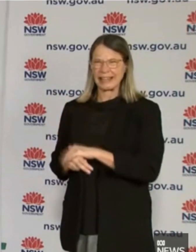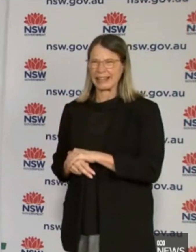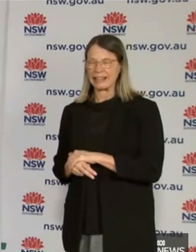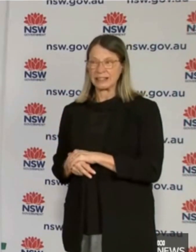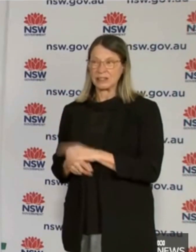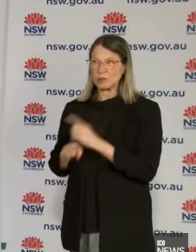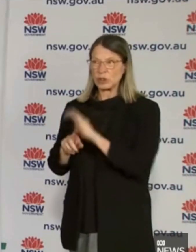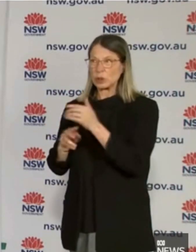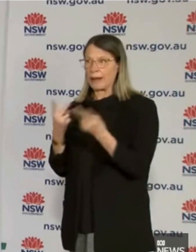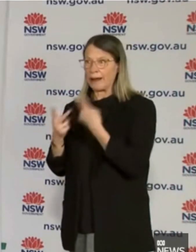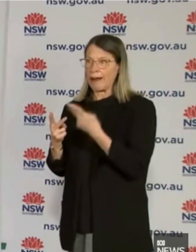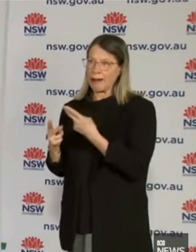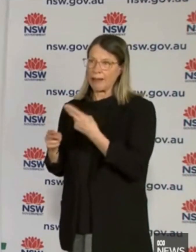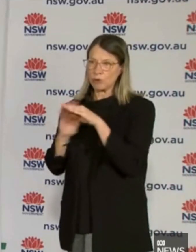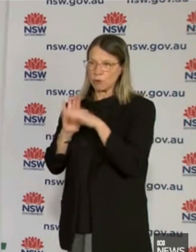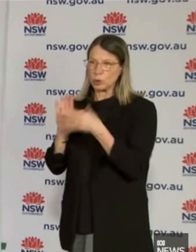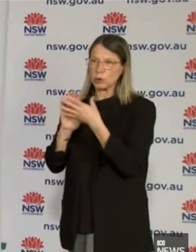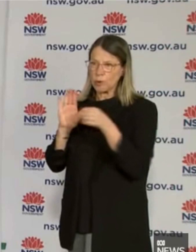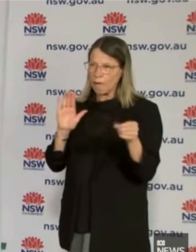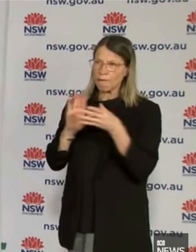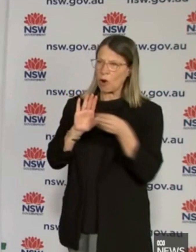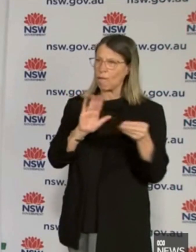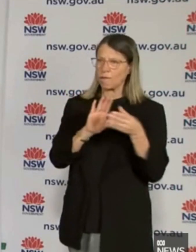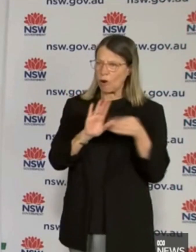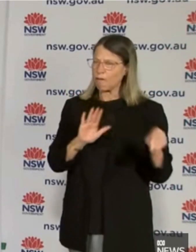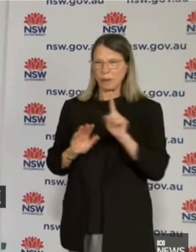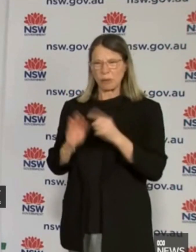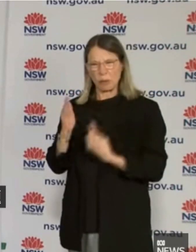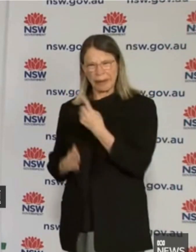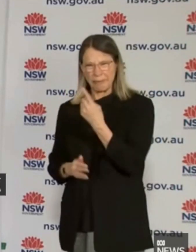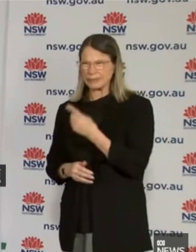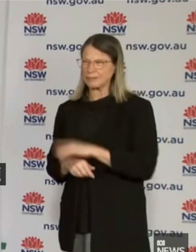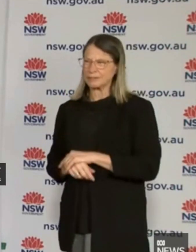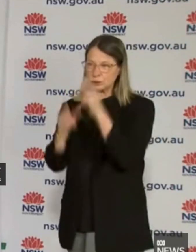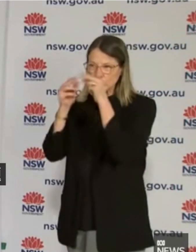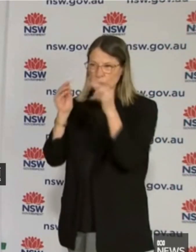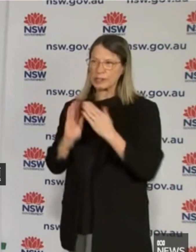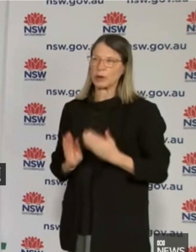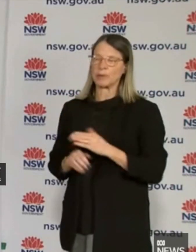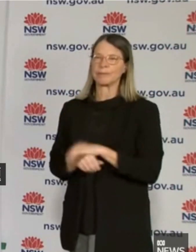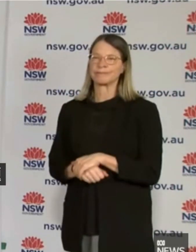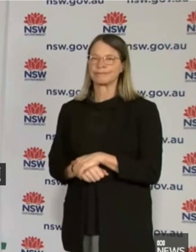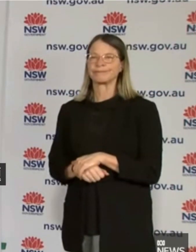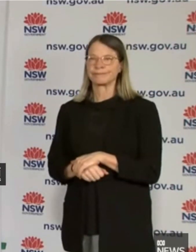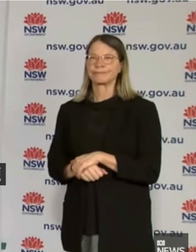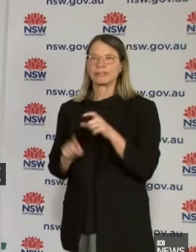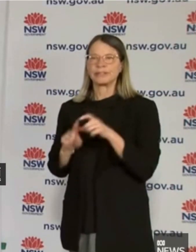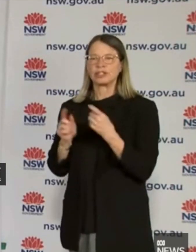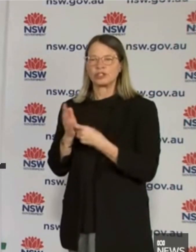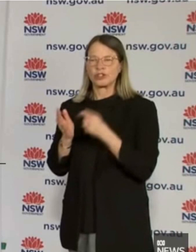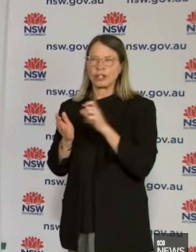will be allowed? Dr. Chant was asked that question yesterday. She expressed her ongoing